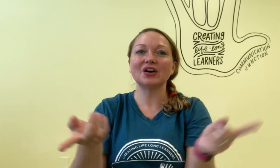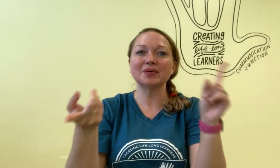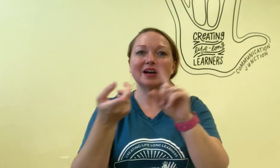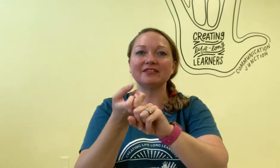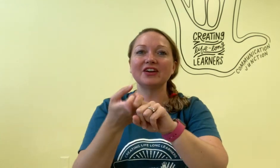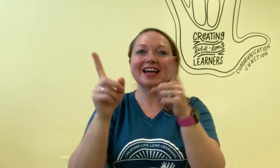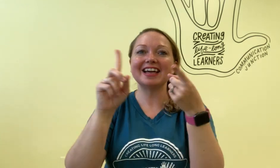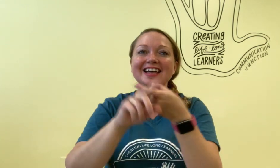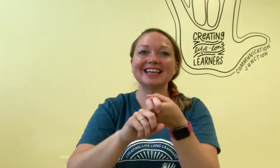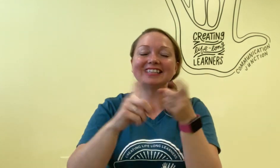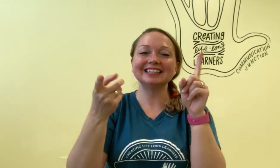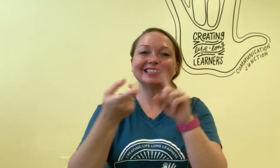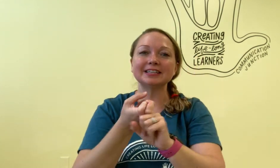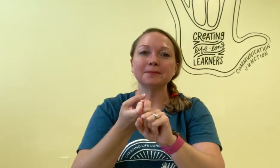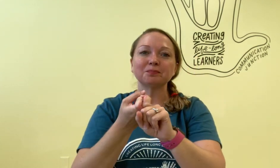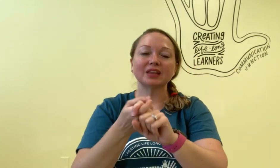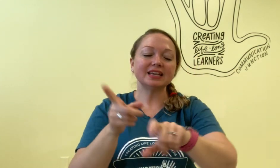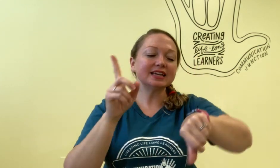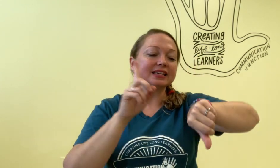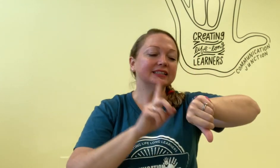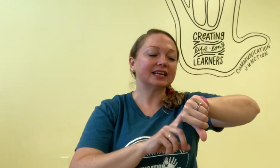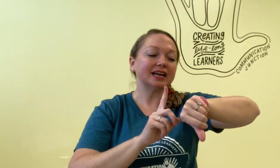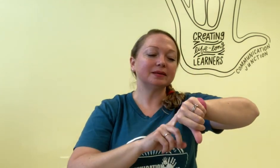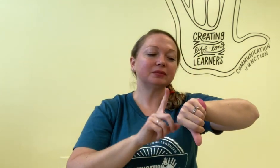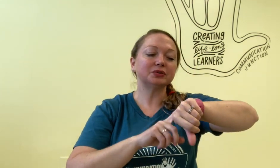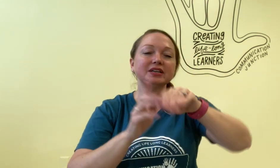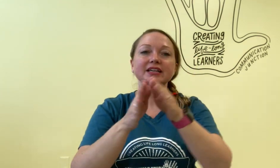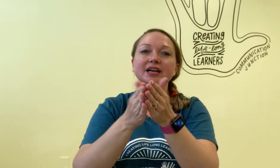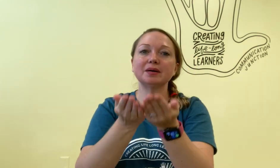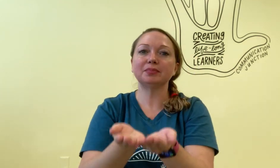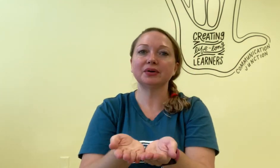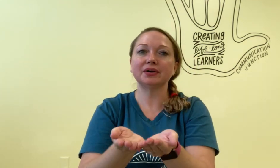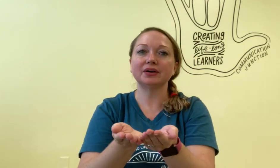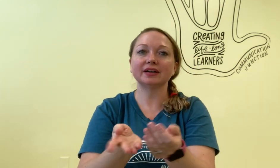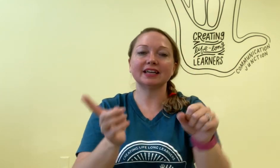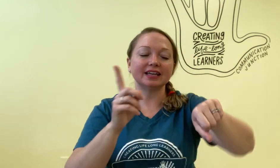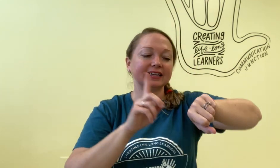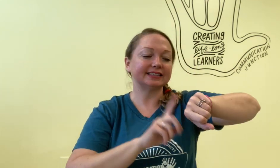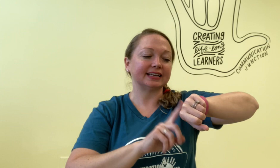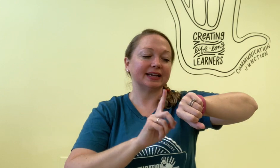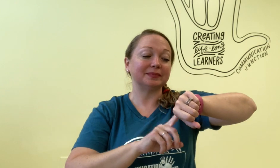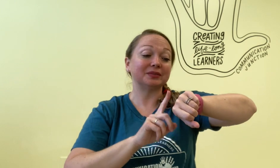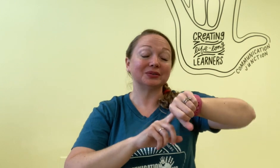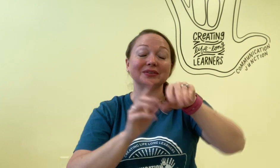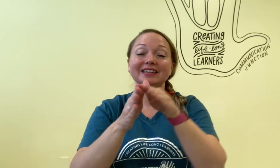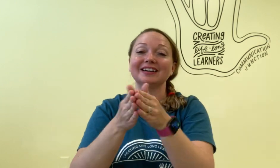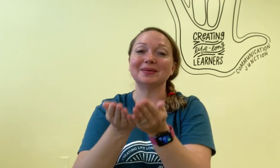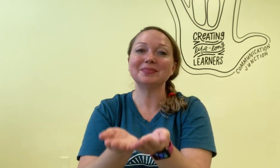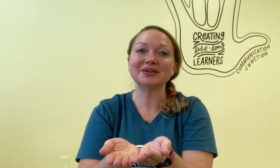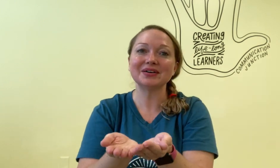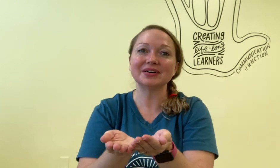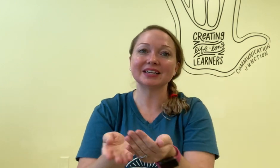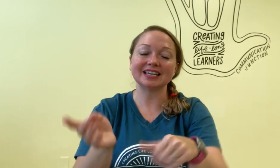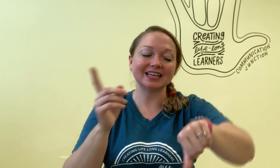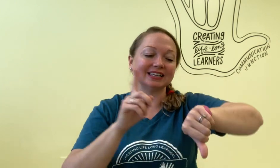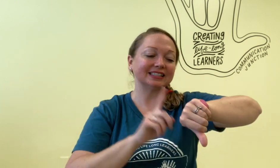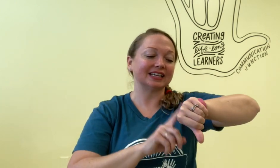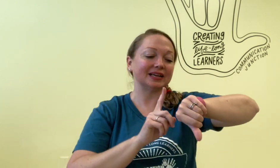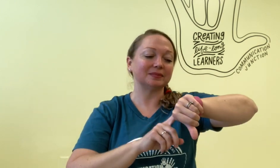my friends. It is time to read a book. It is time to read a book. It is time to